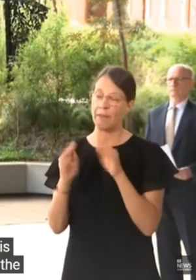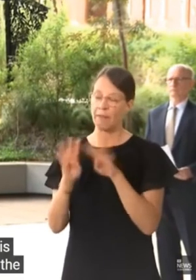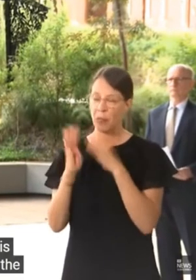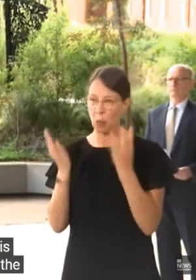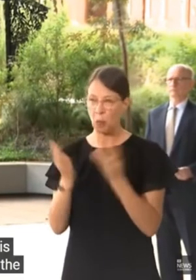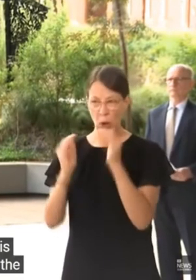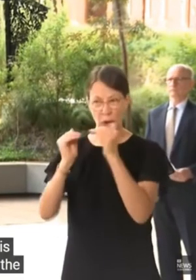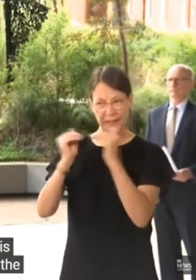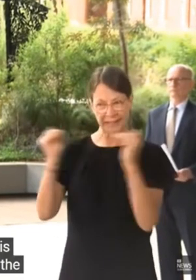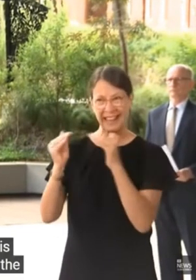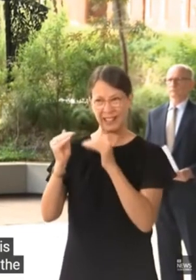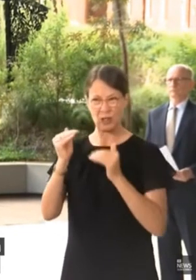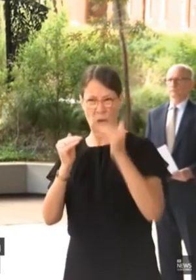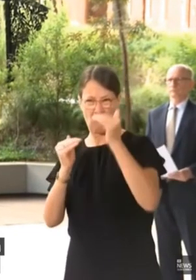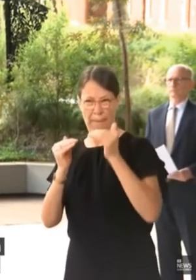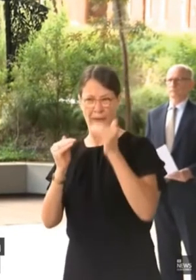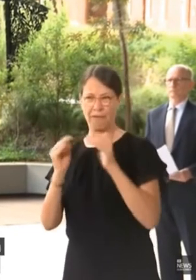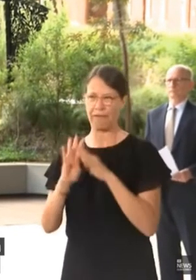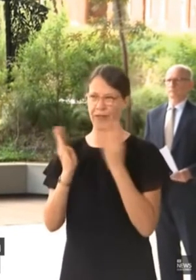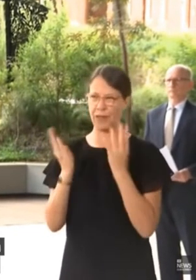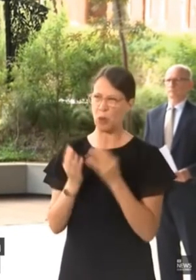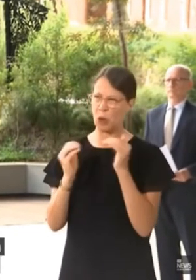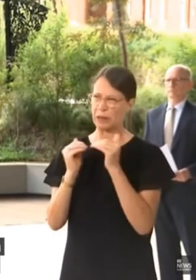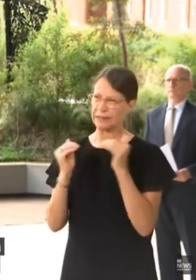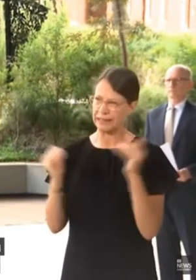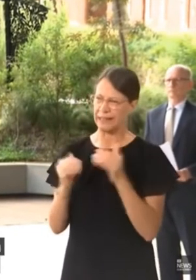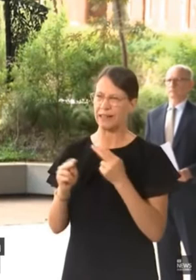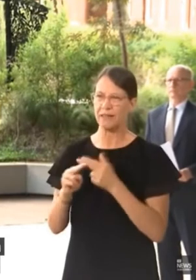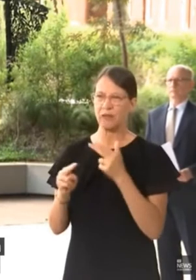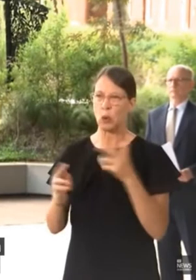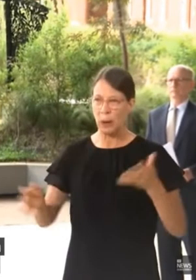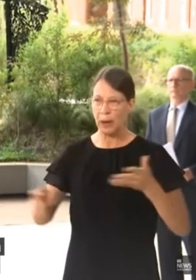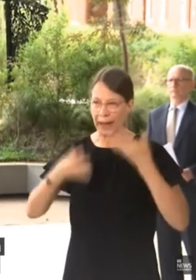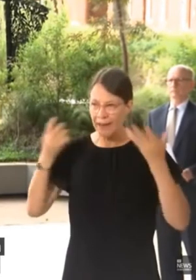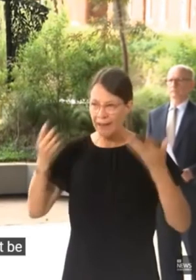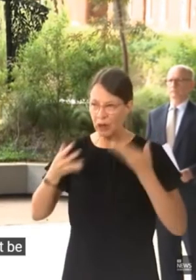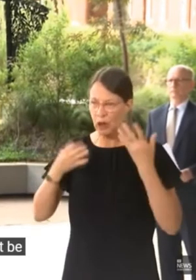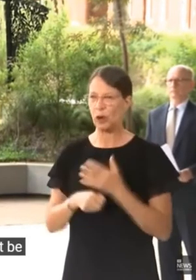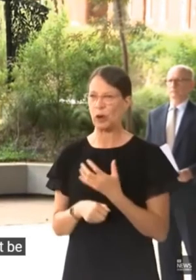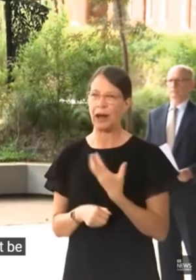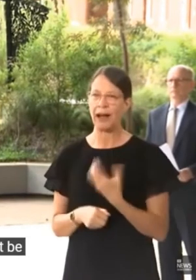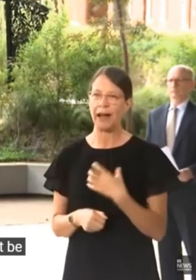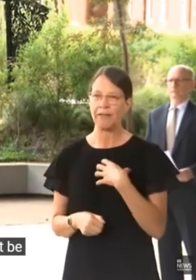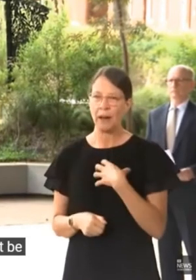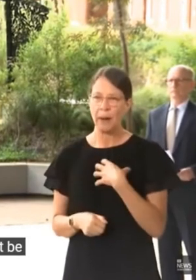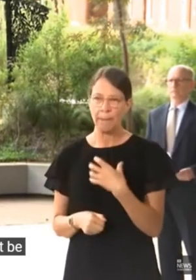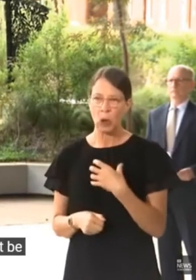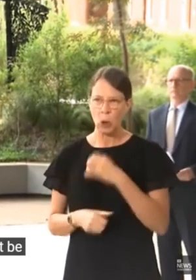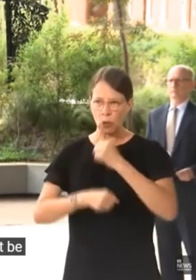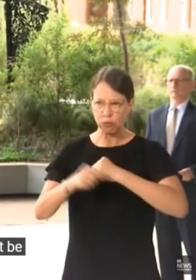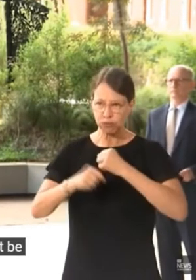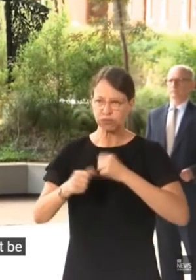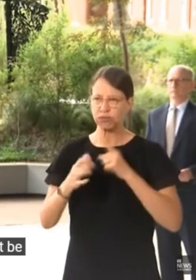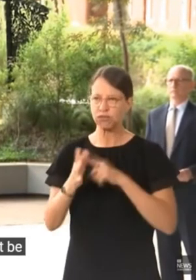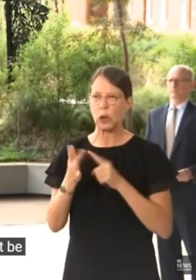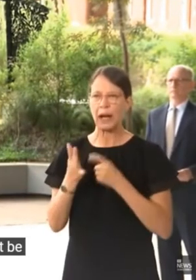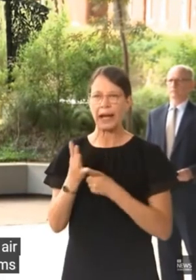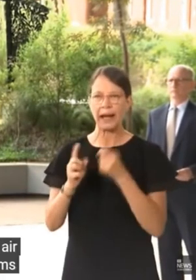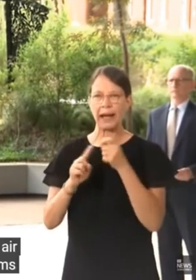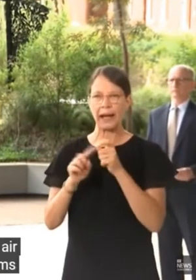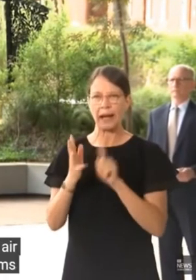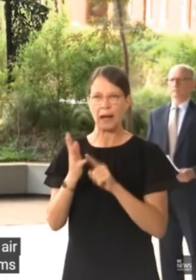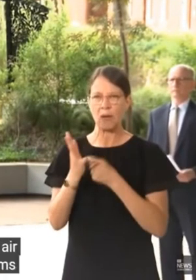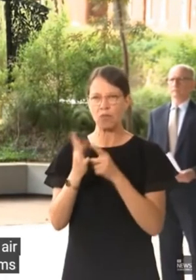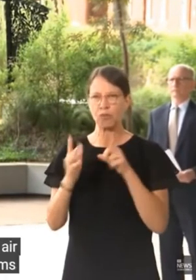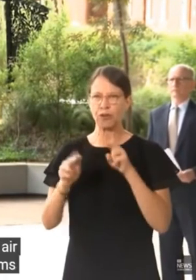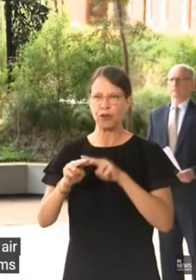natural ventilation, we have provided air purifiers into those classrooms, and we have more air purifiers going out to our schools this week to use in other